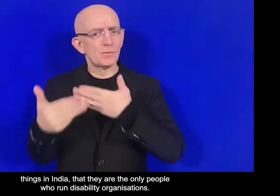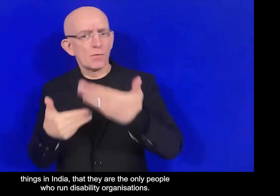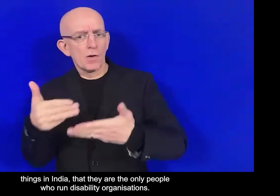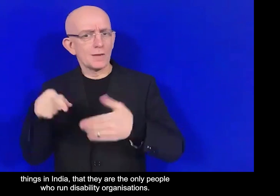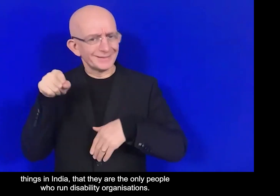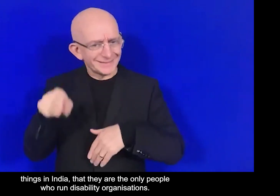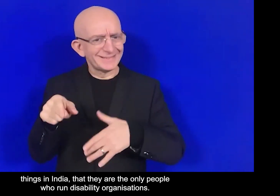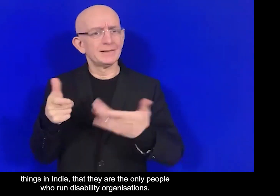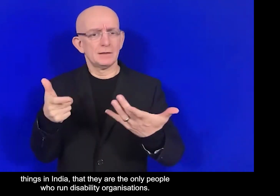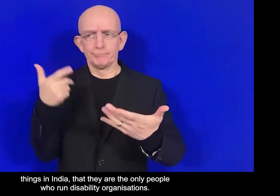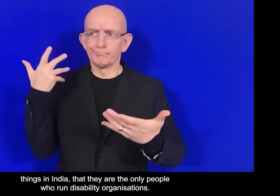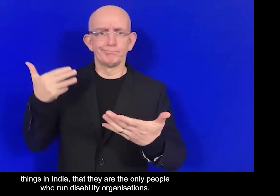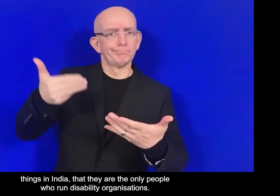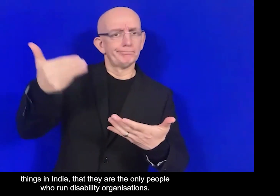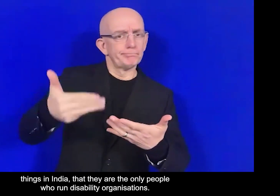disability organizations.